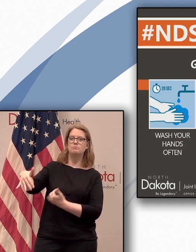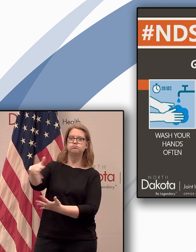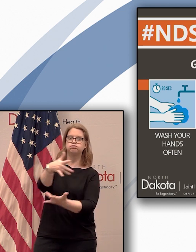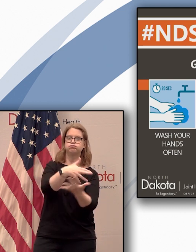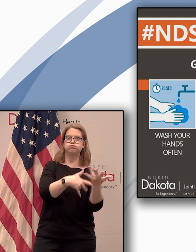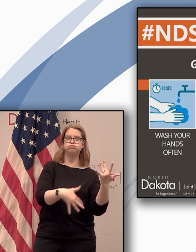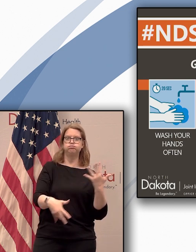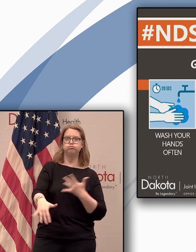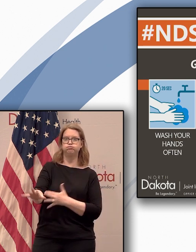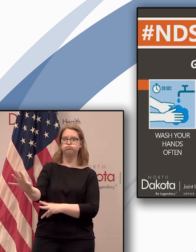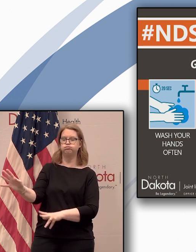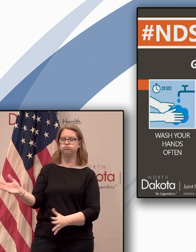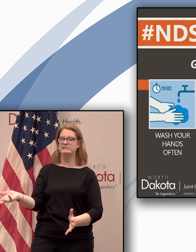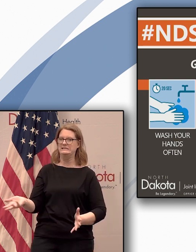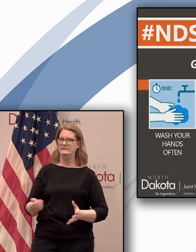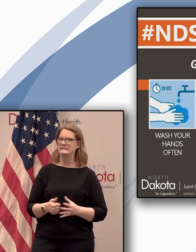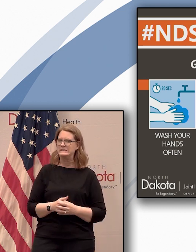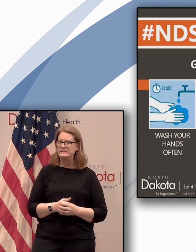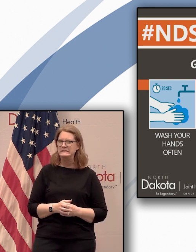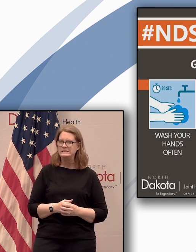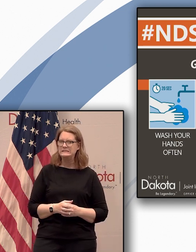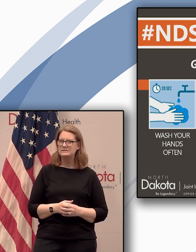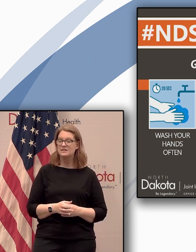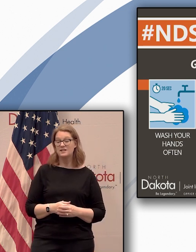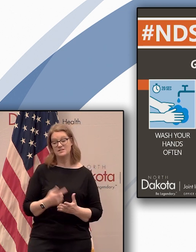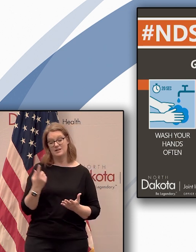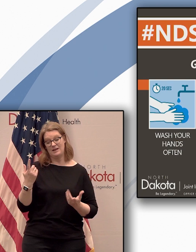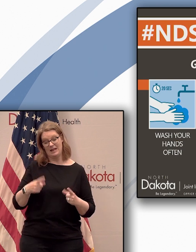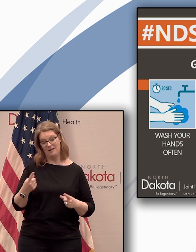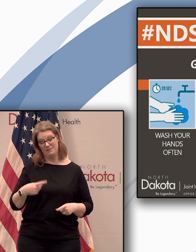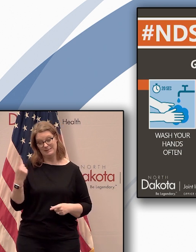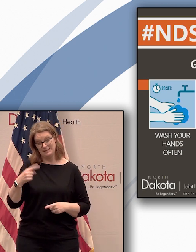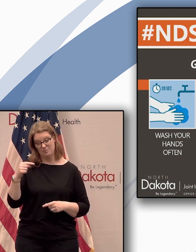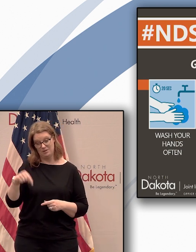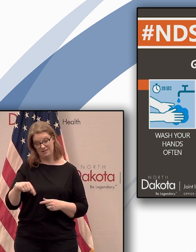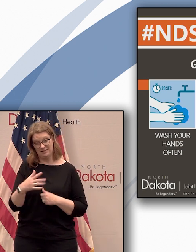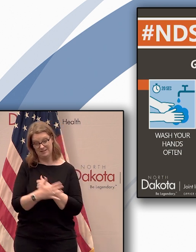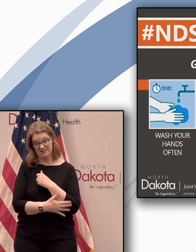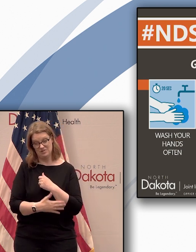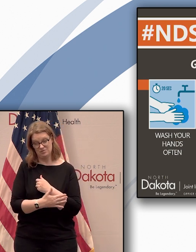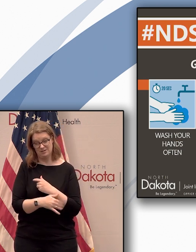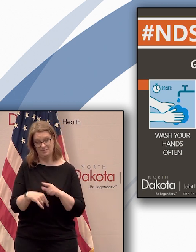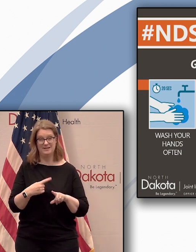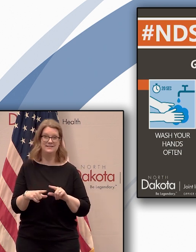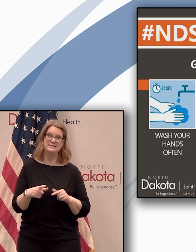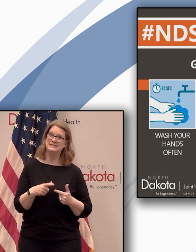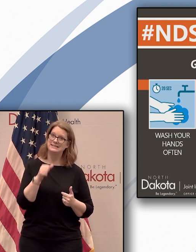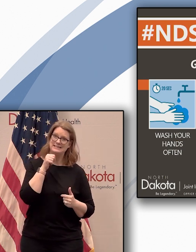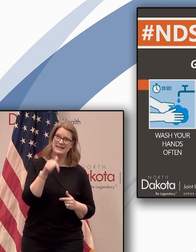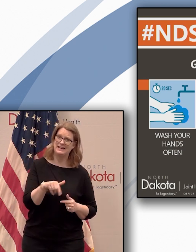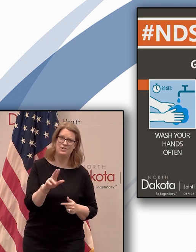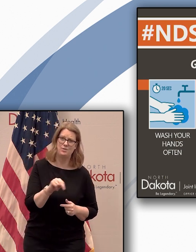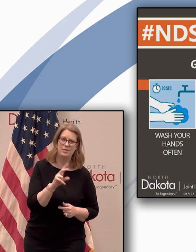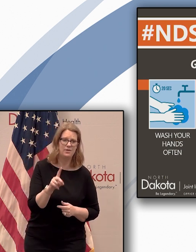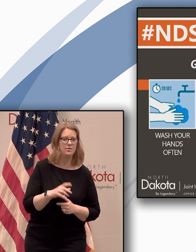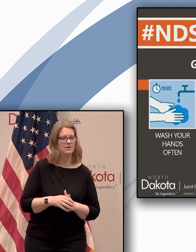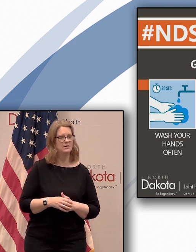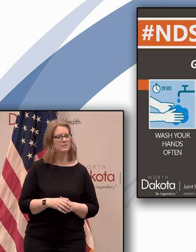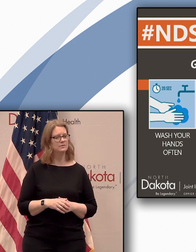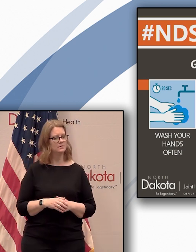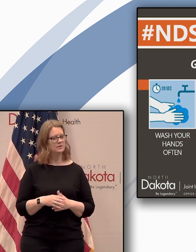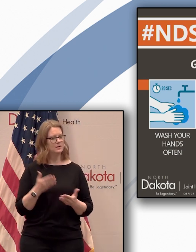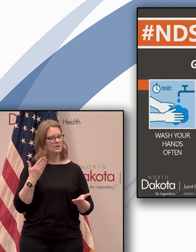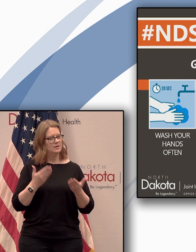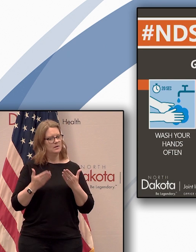Day weekend. I'm guessing that may happen somewhere in the country. Let's not have it be here in North Dakota. And again, this may mean